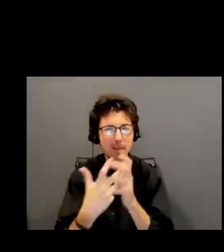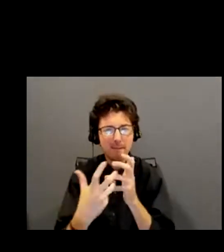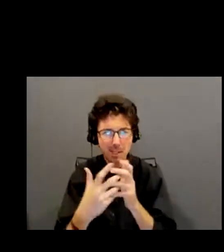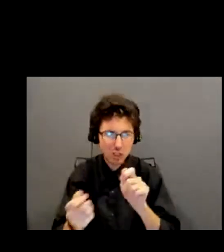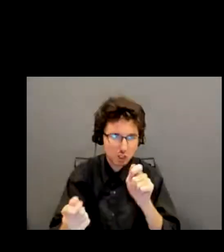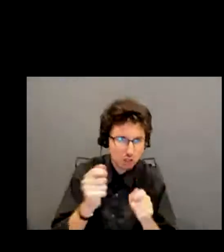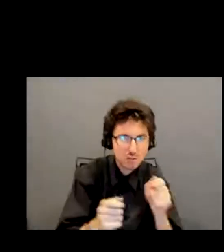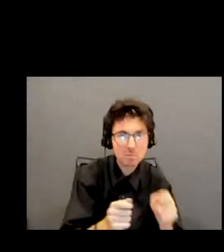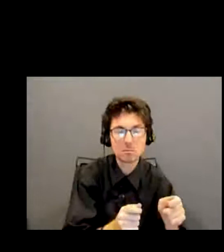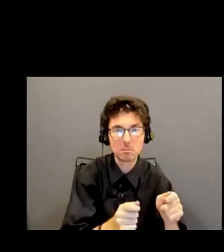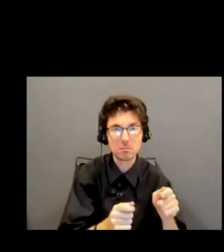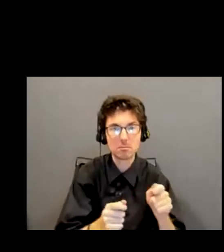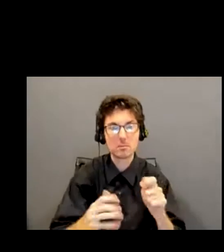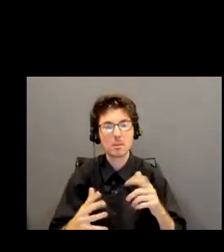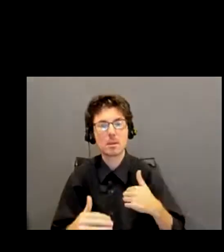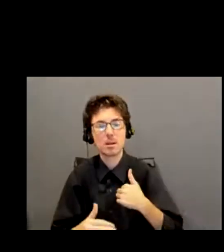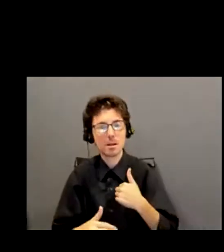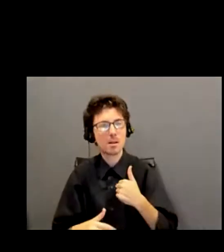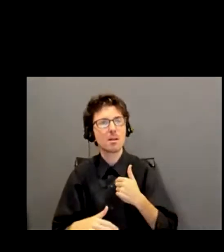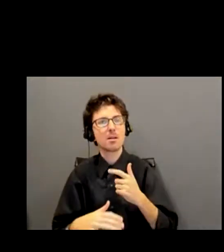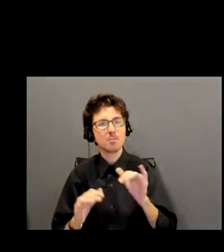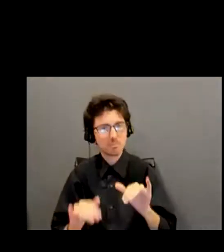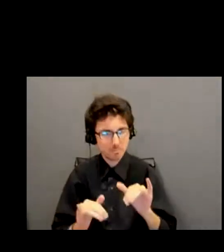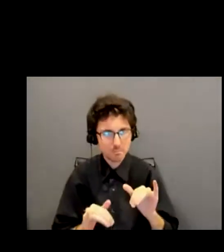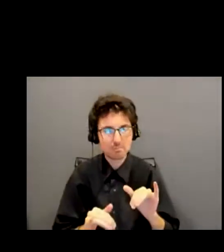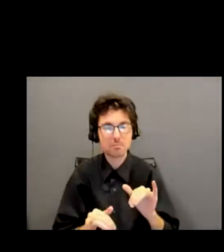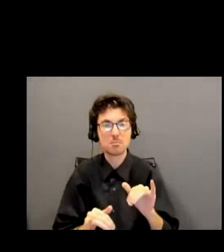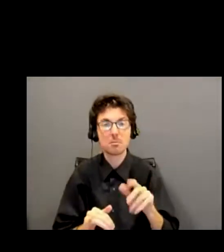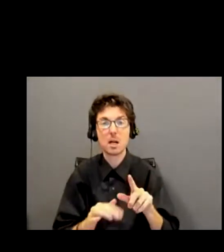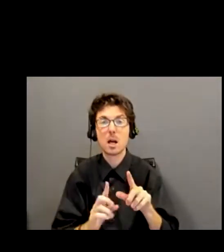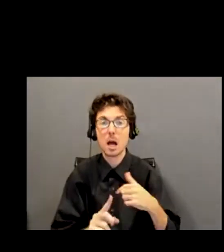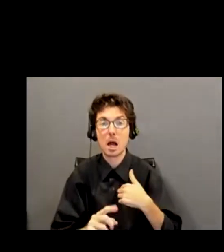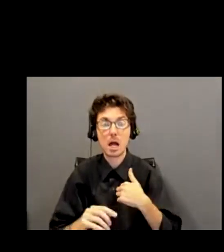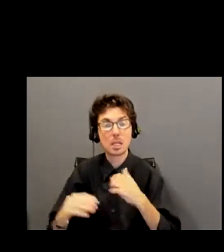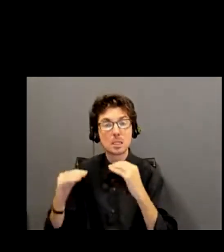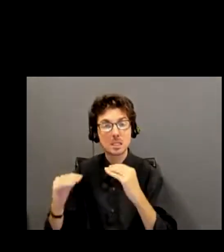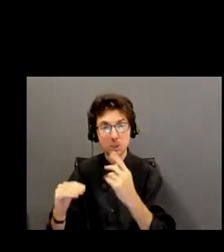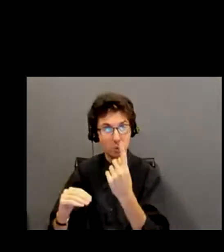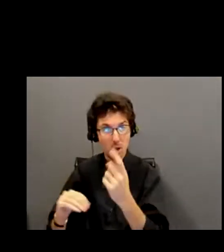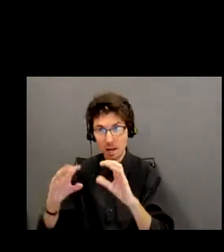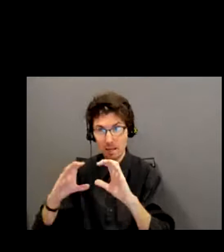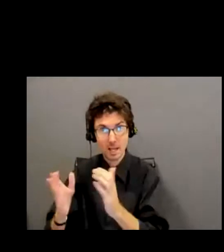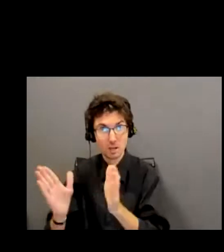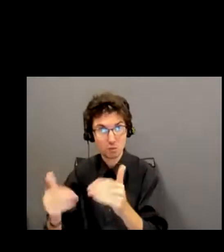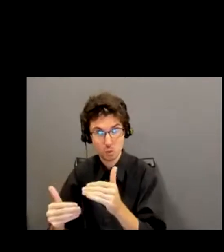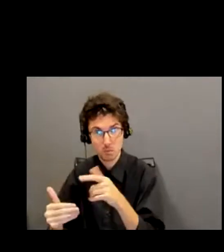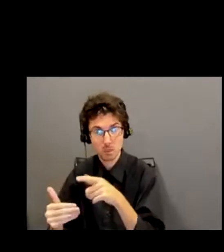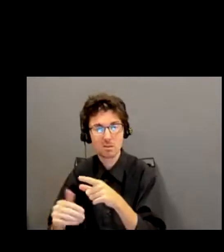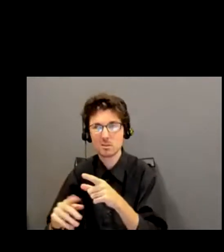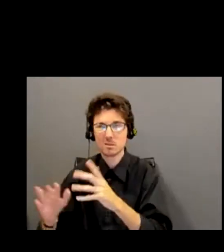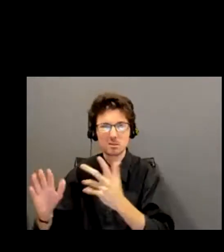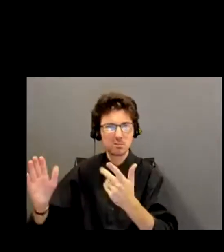in one permanent classroom, and instead of writing on the board, which I can't do, I type on the computer in the